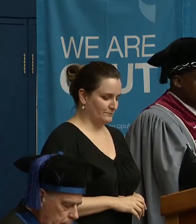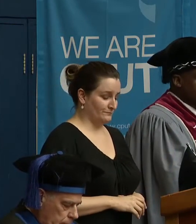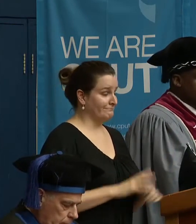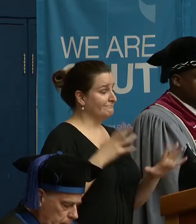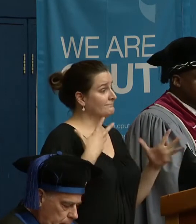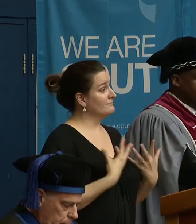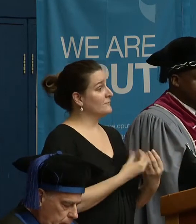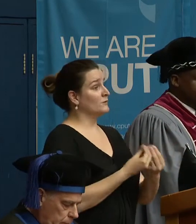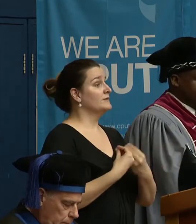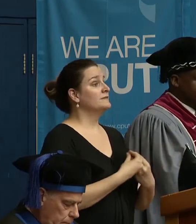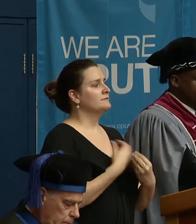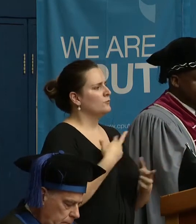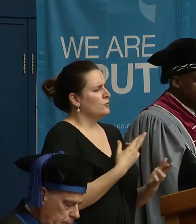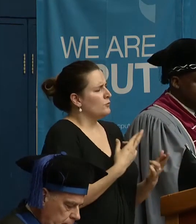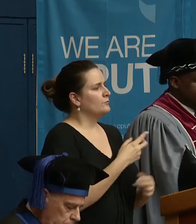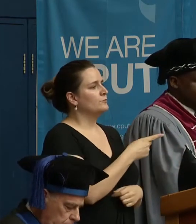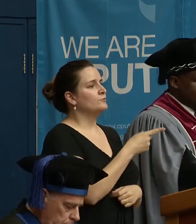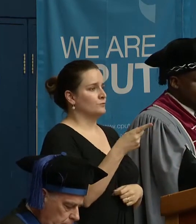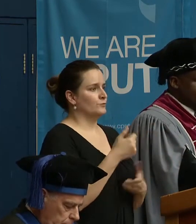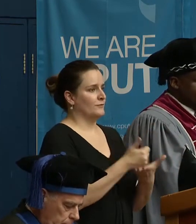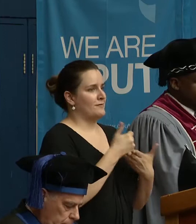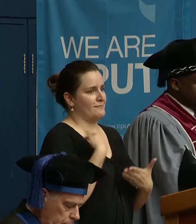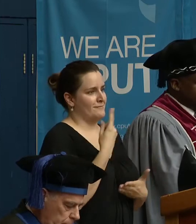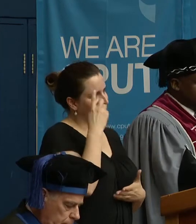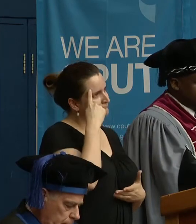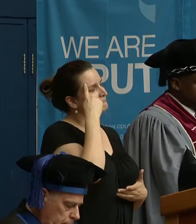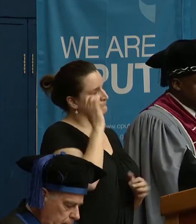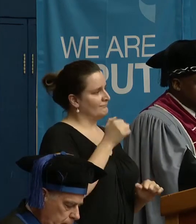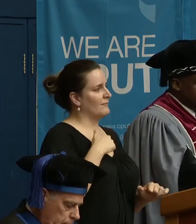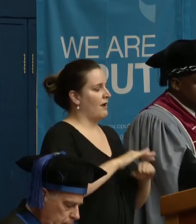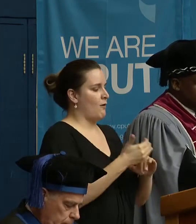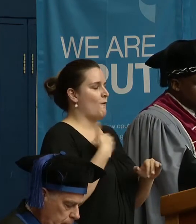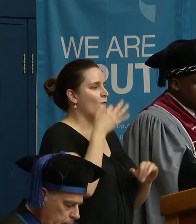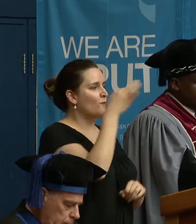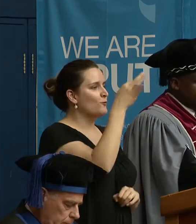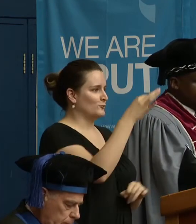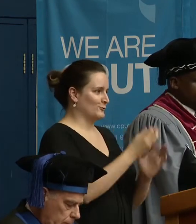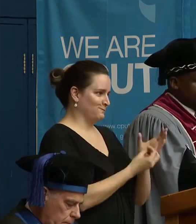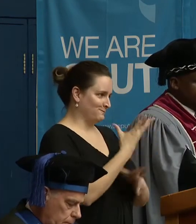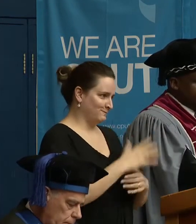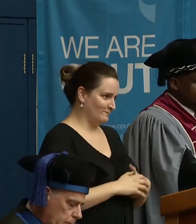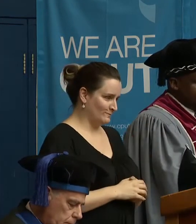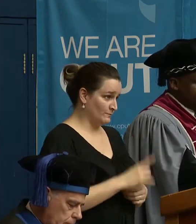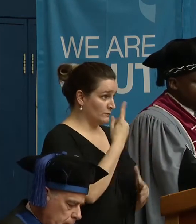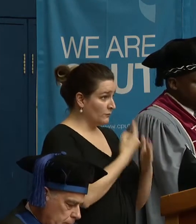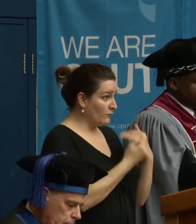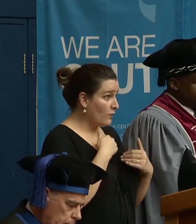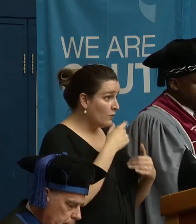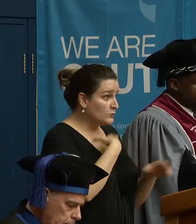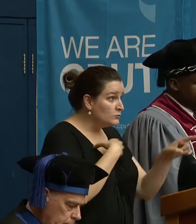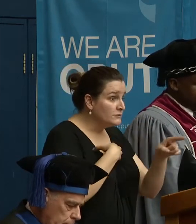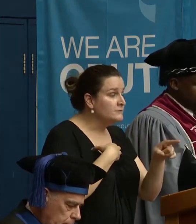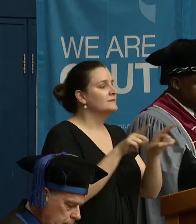Together, we hope that you will help us realize our goal of creating futures, not only for our students, but for the